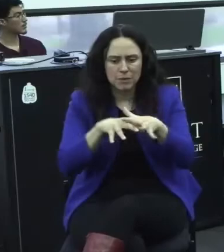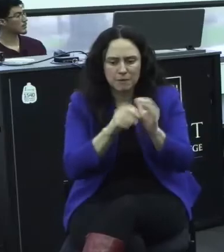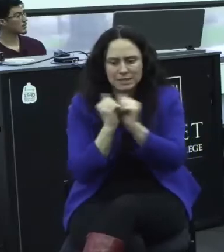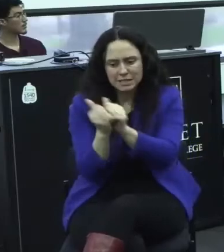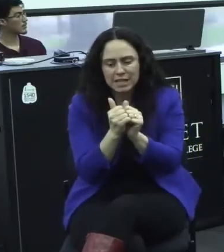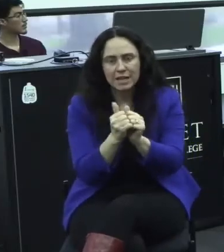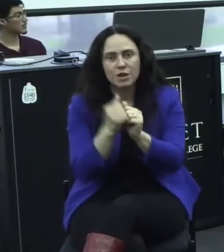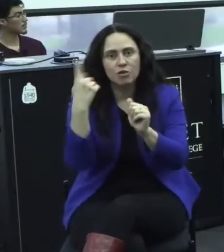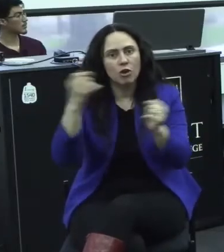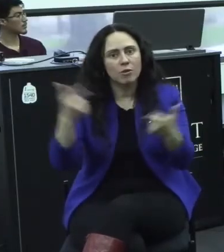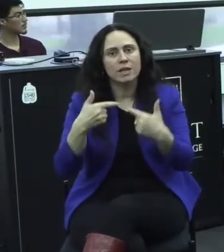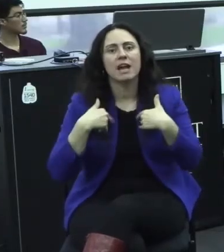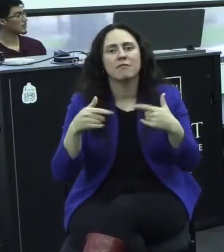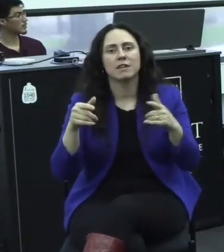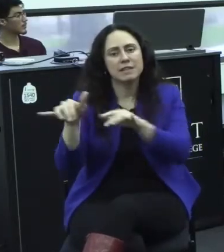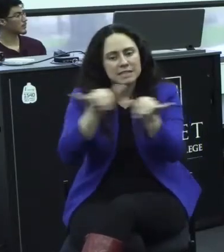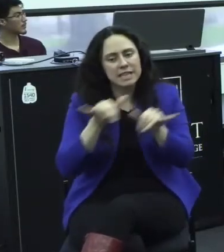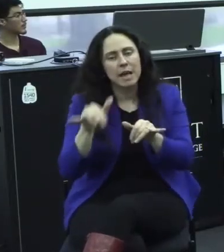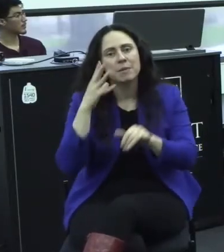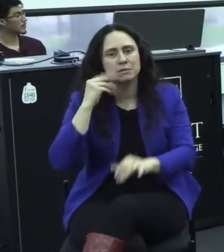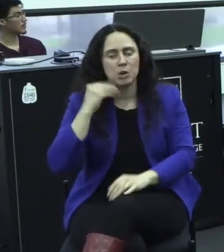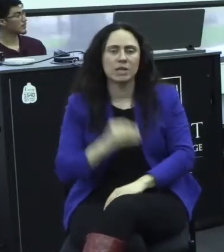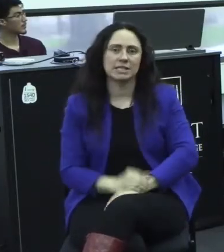the same experience.